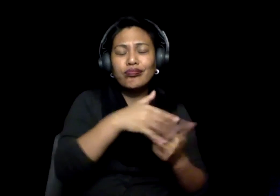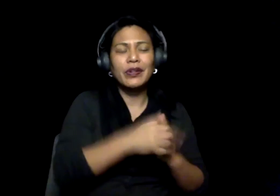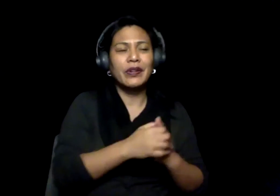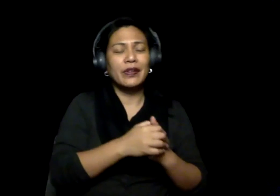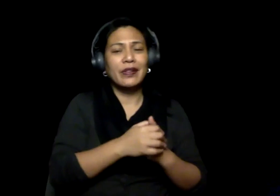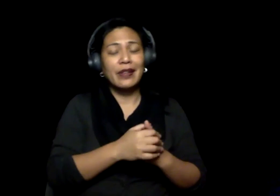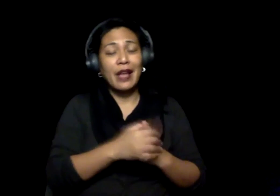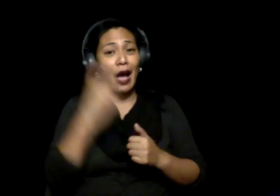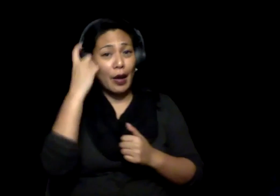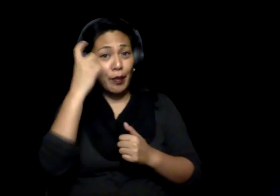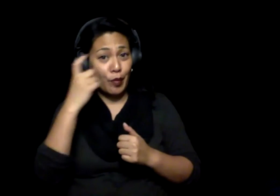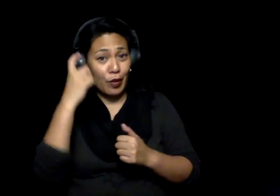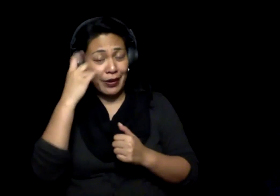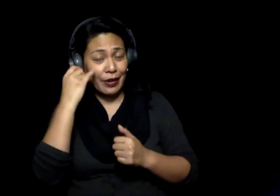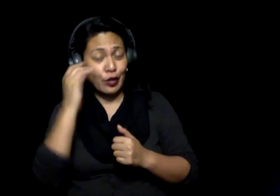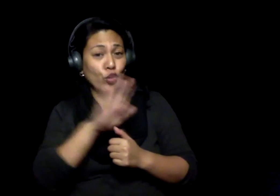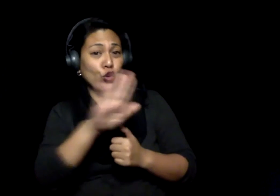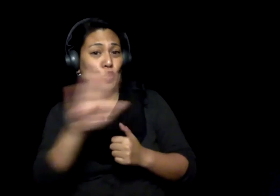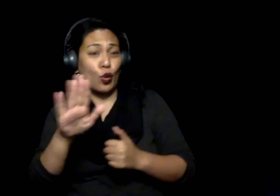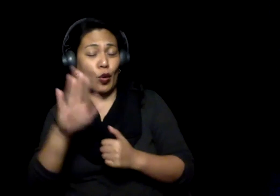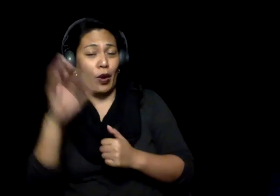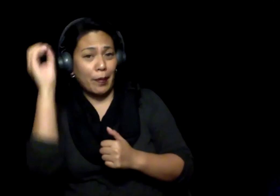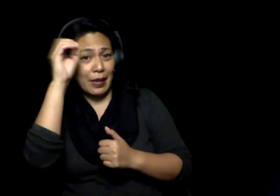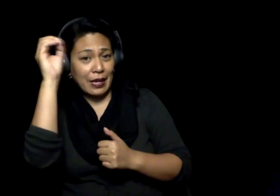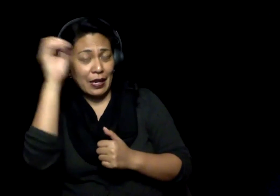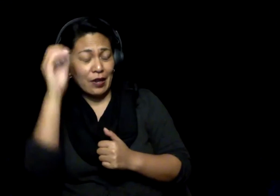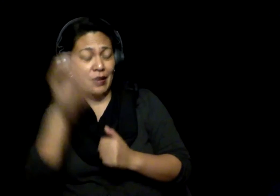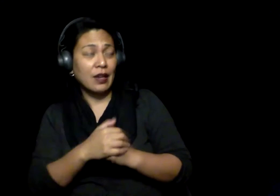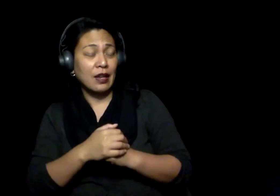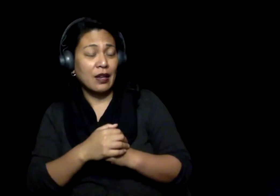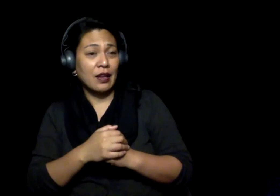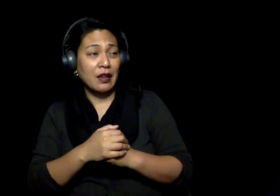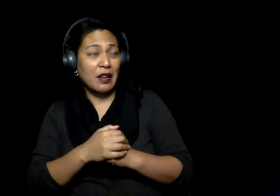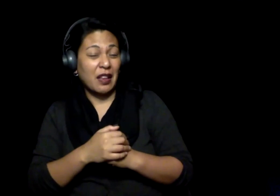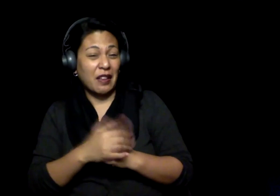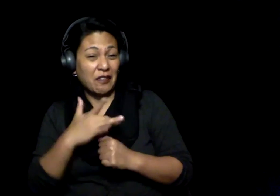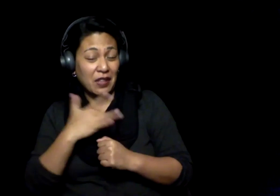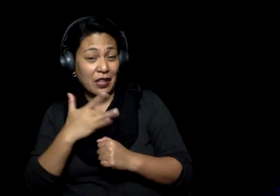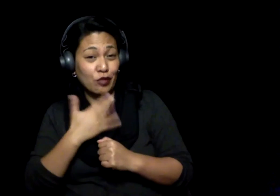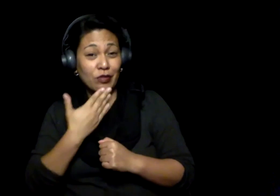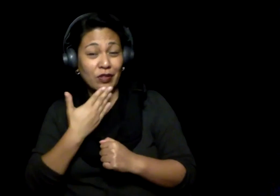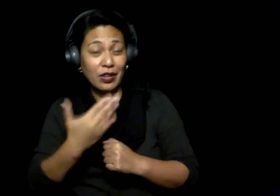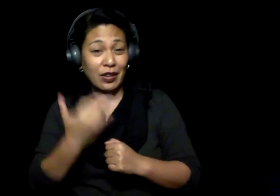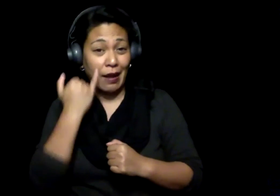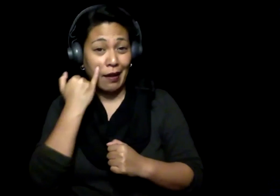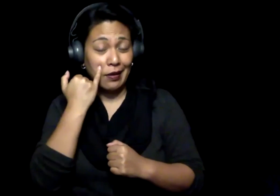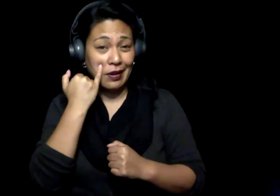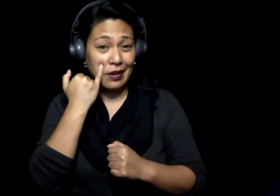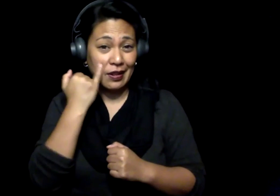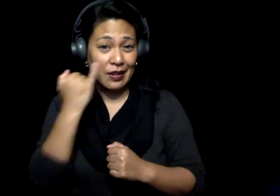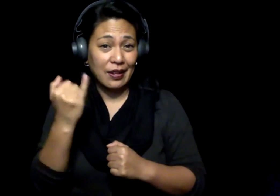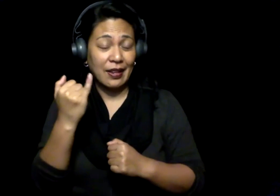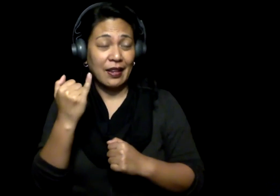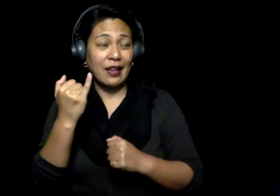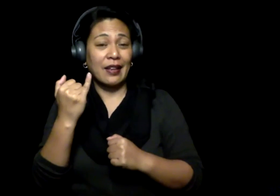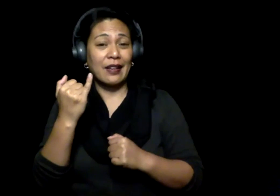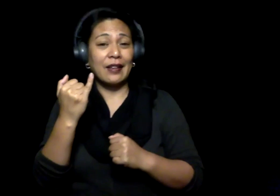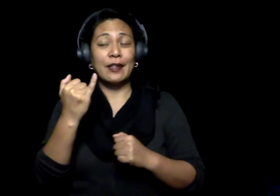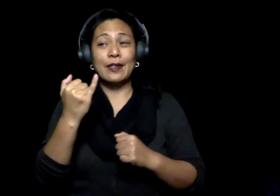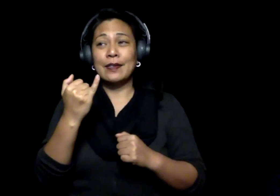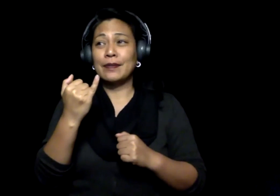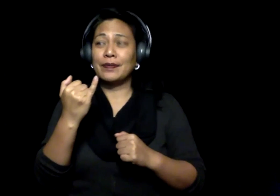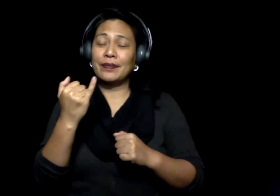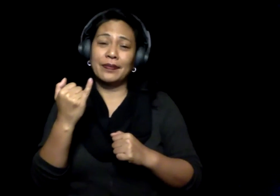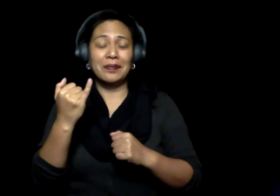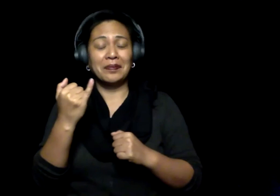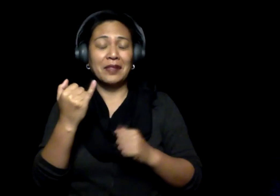that it's a good idea to plan to not just have a little bit of a vague contingency